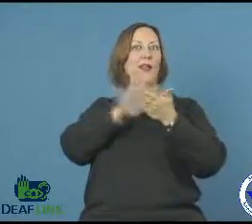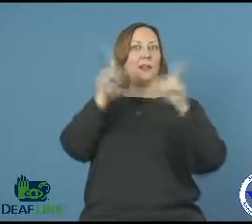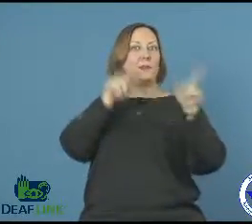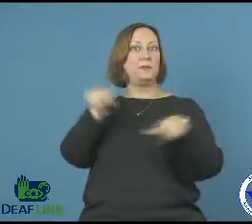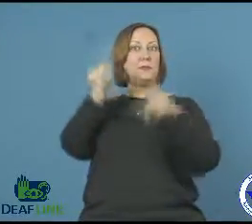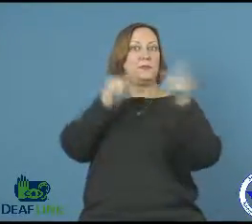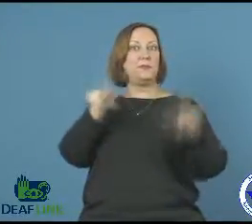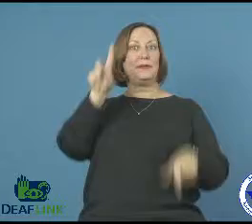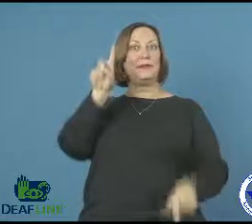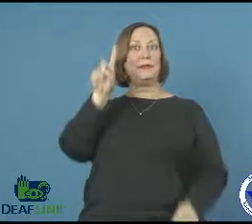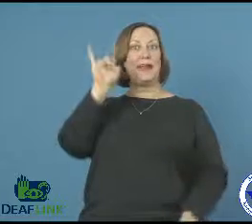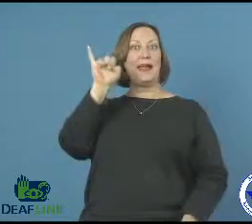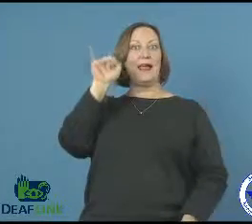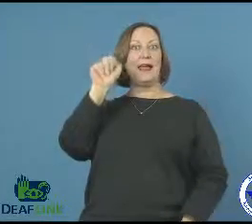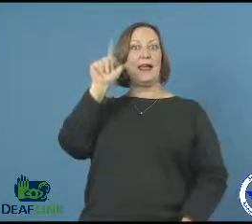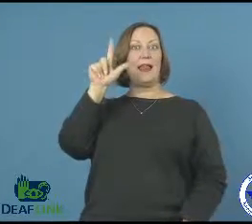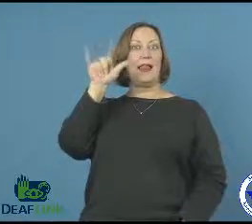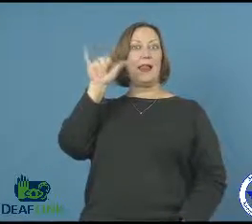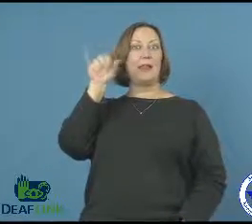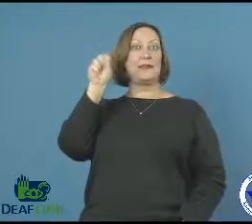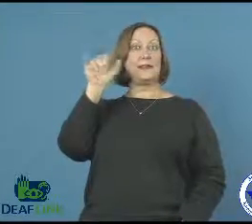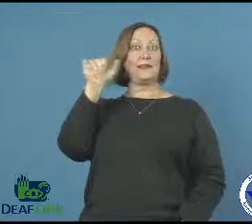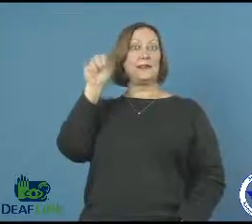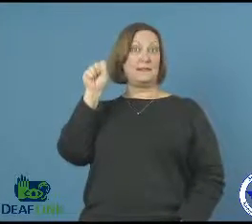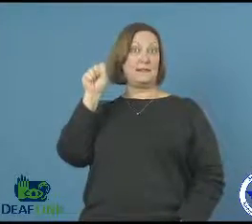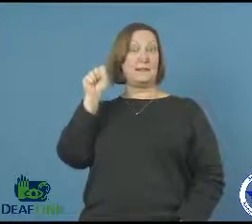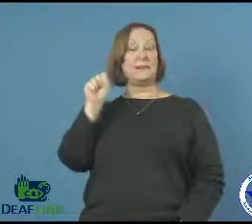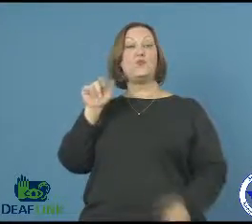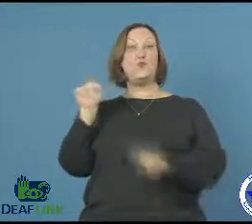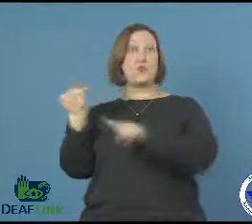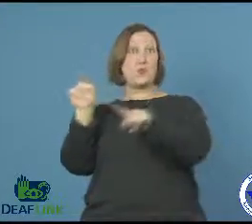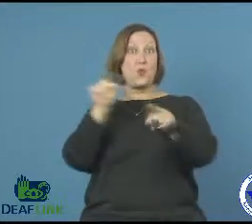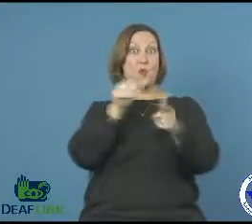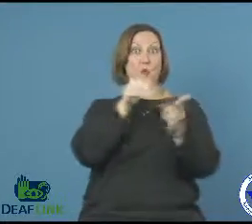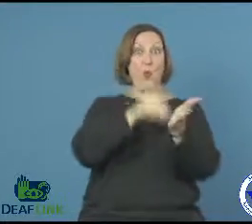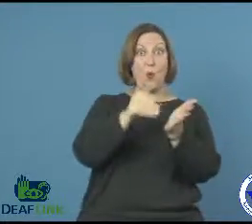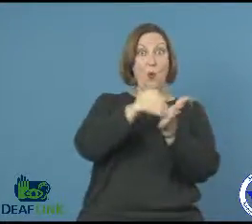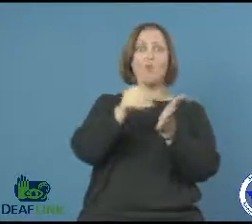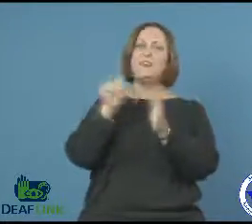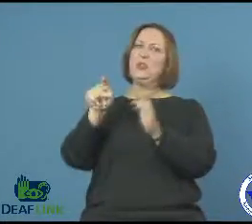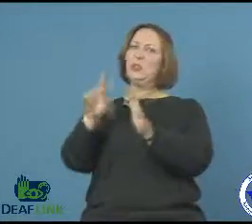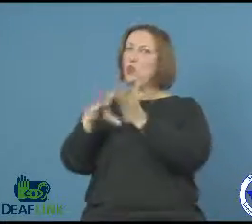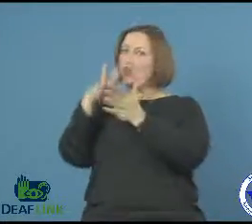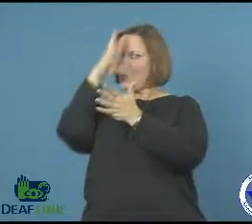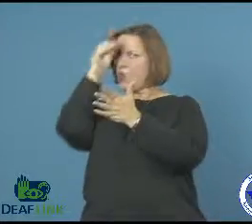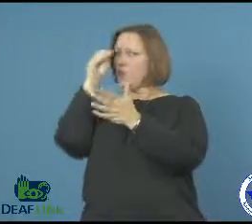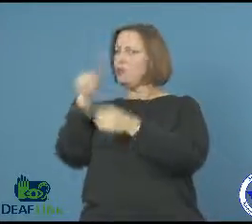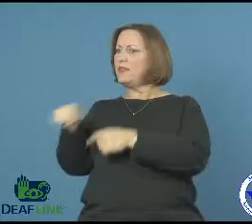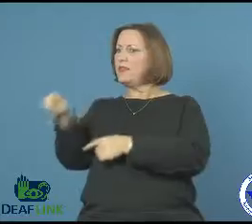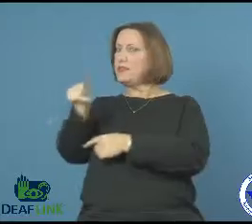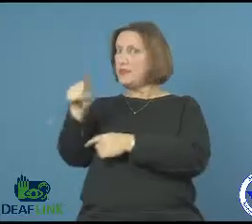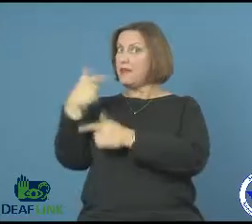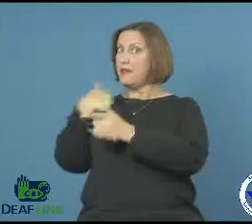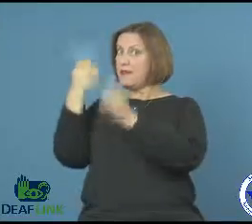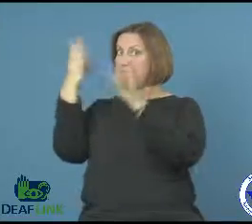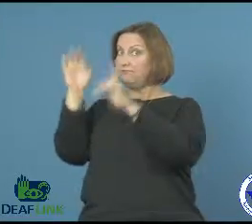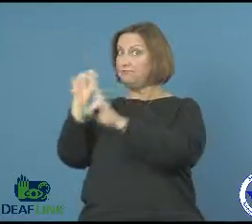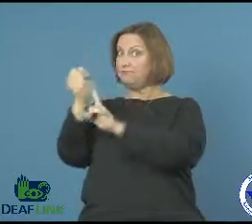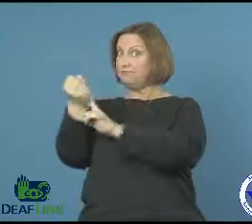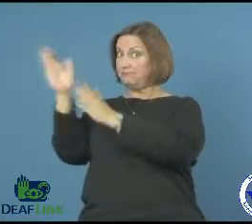make a plan with each service provider. Learn about their disaster plans and how to contact